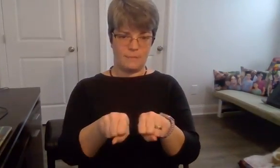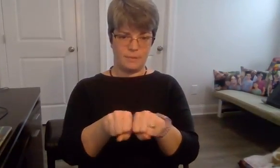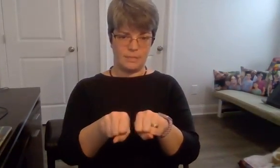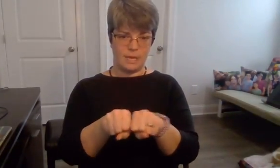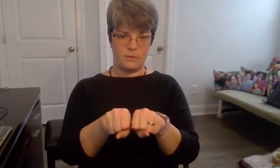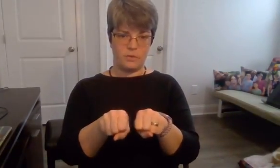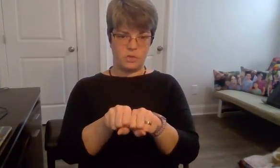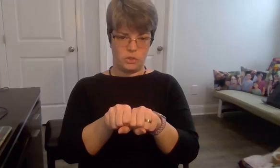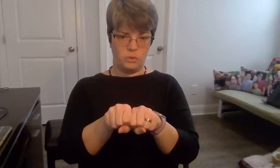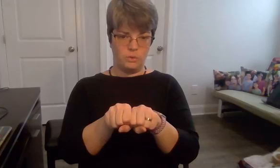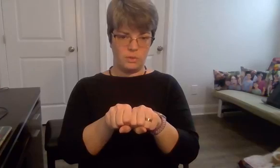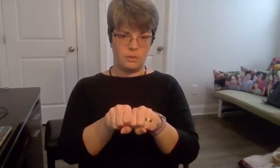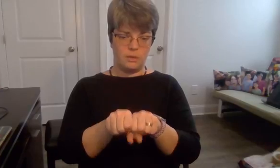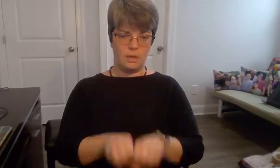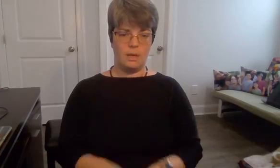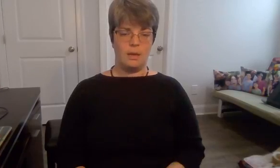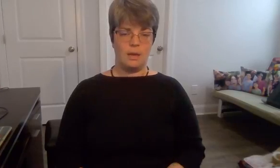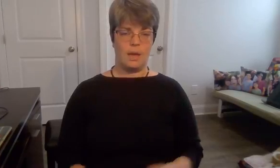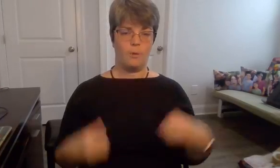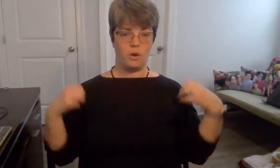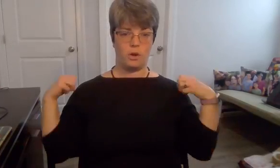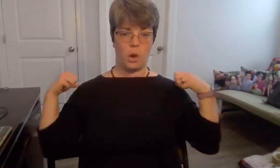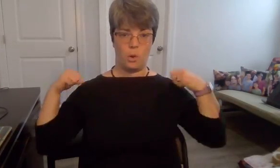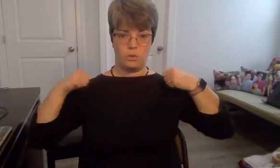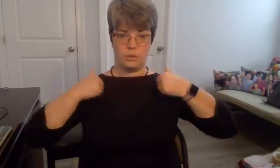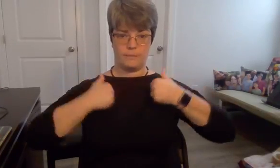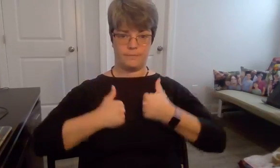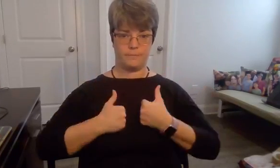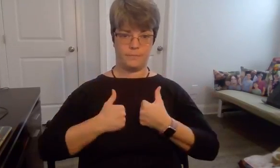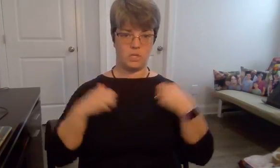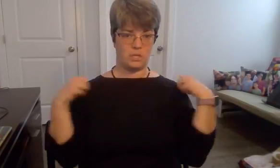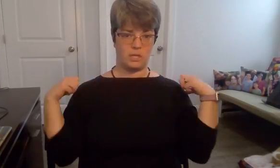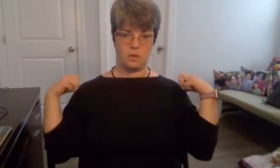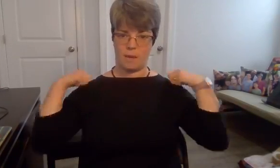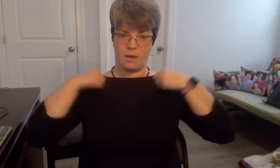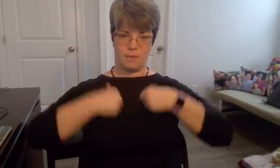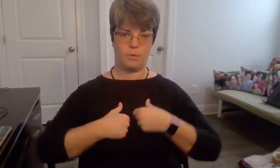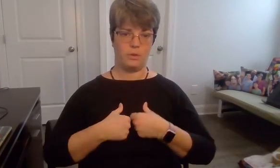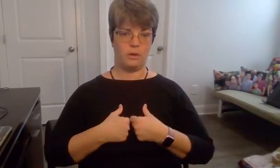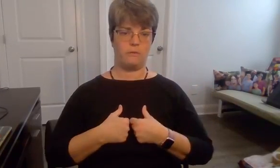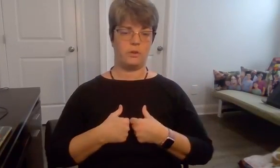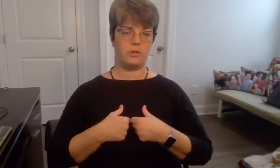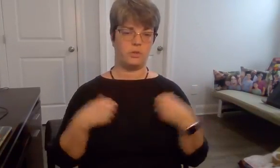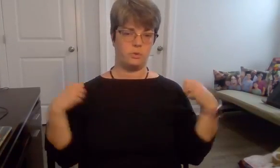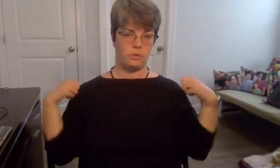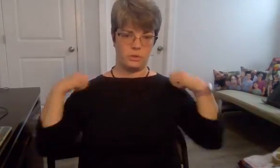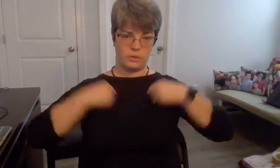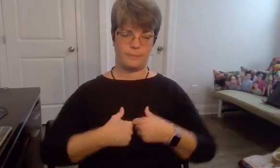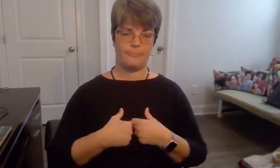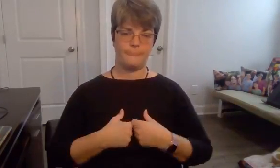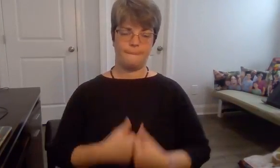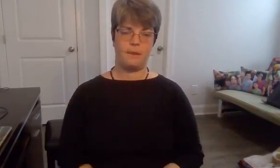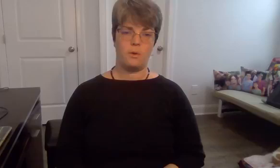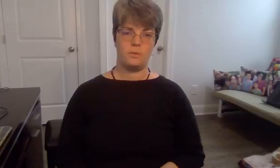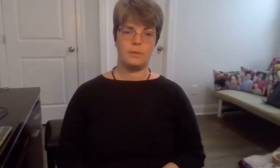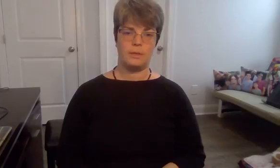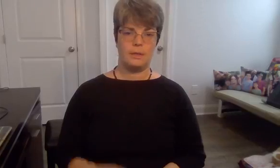them together. Shoes. Or your coat. Just like you're grabbing it and pulling it over your shoulders. Coat,